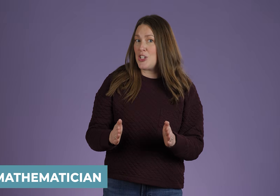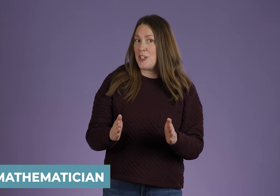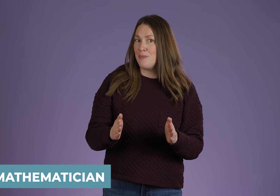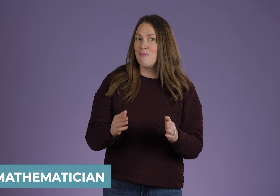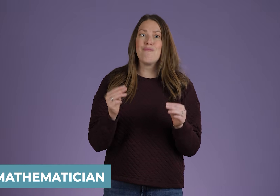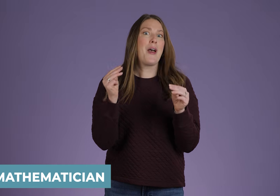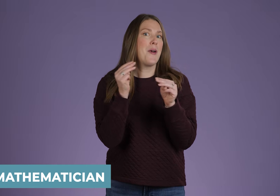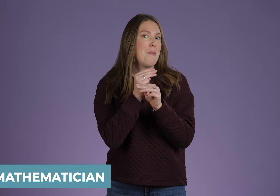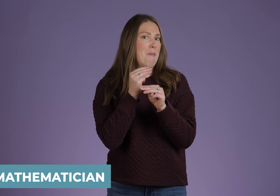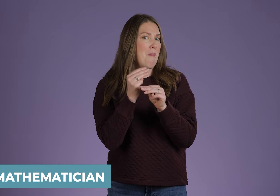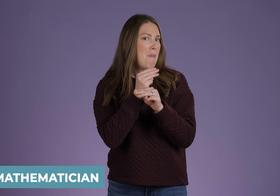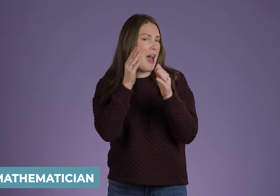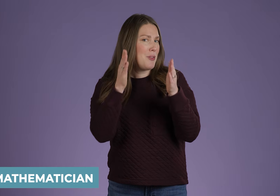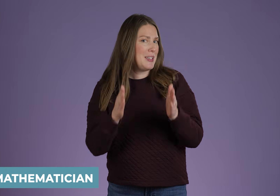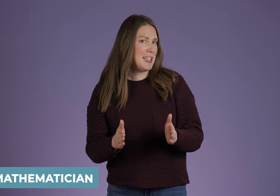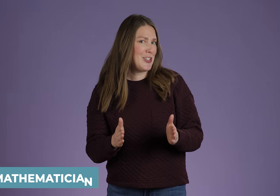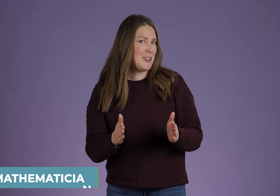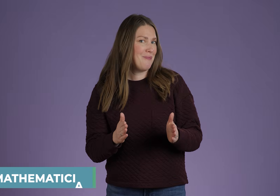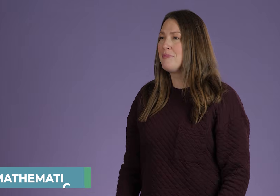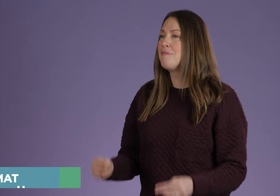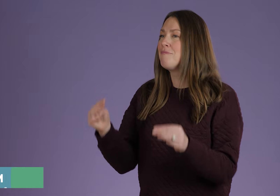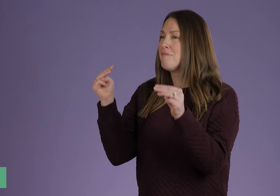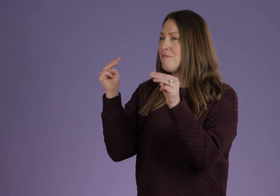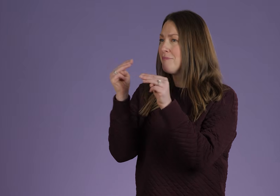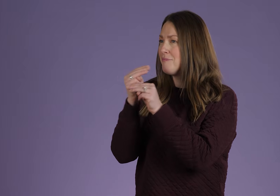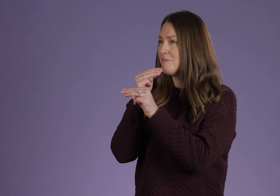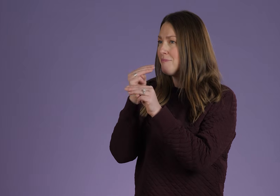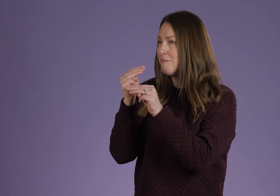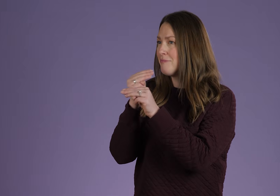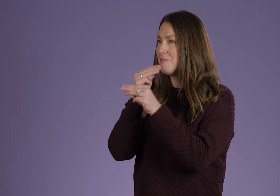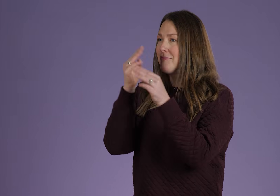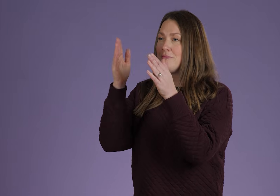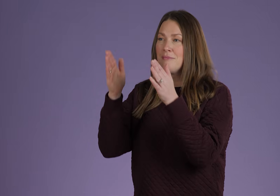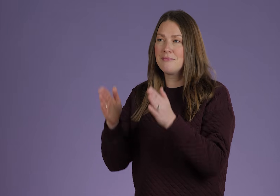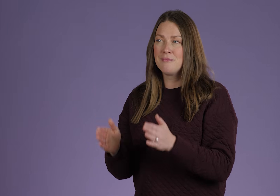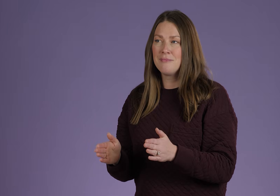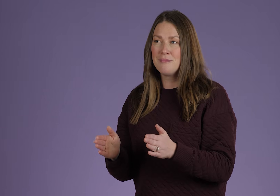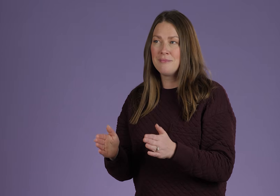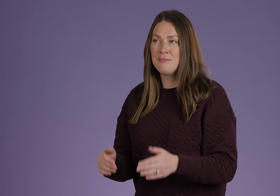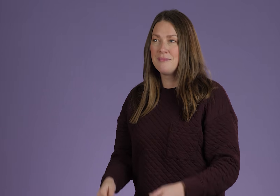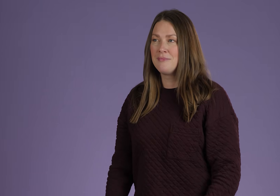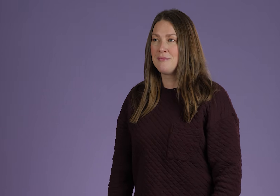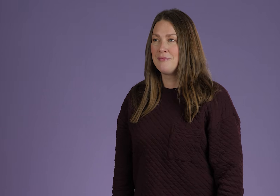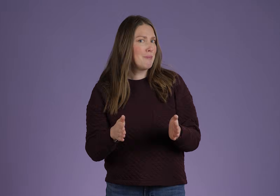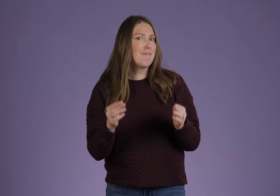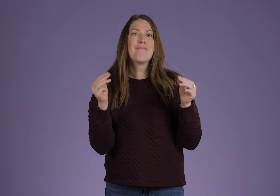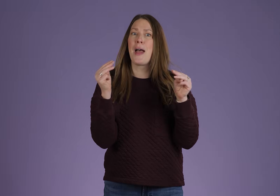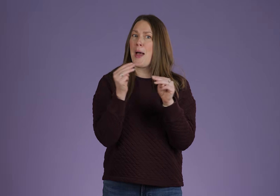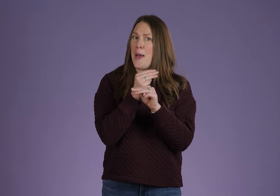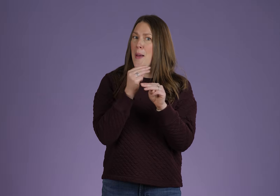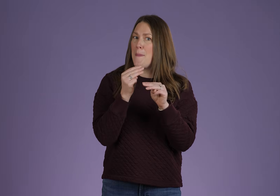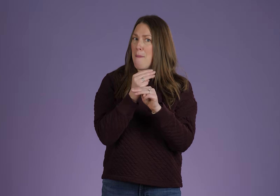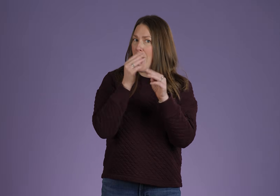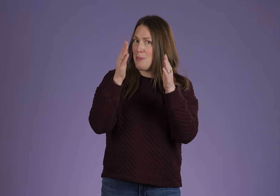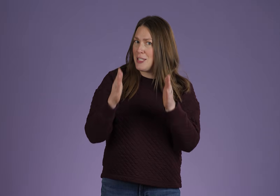Mathematician, mathematician. The sign math with the agent marker.